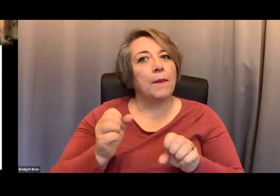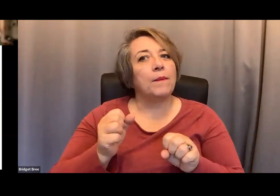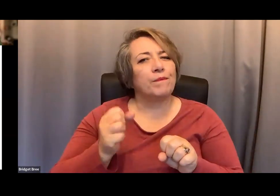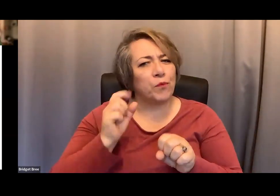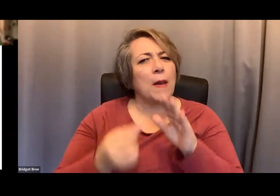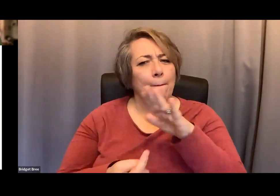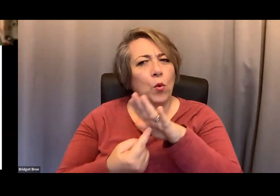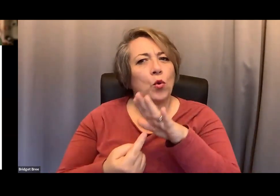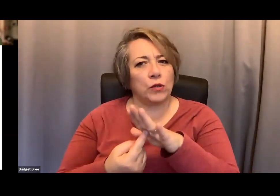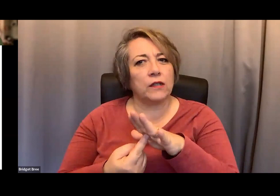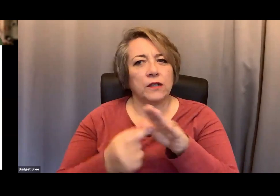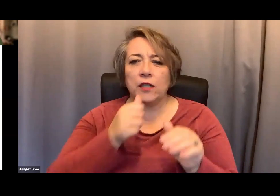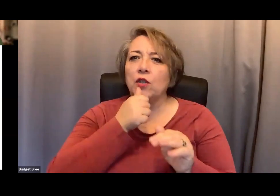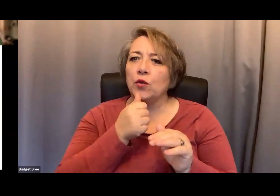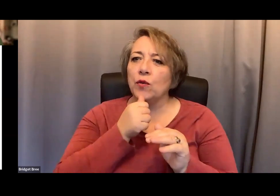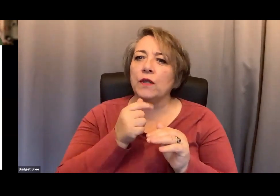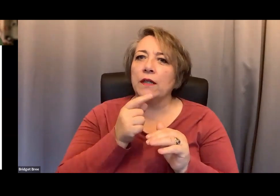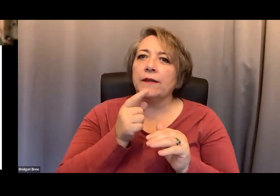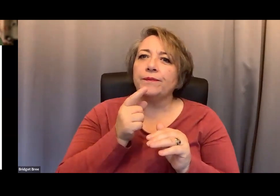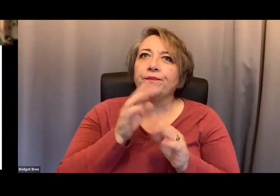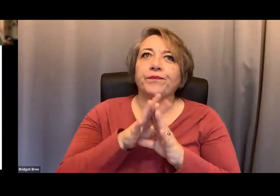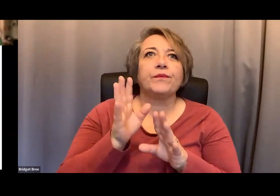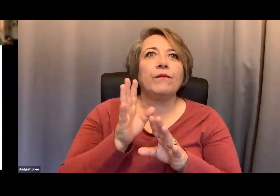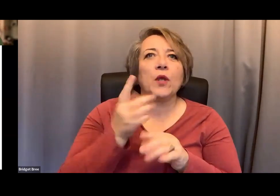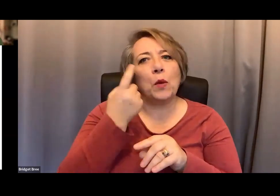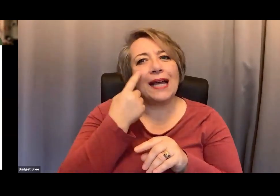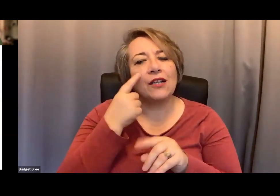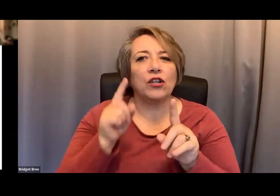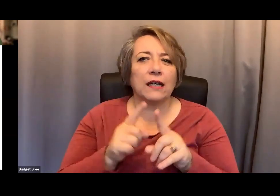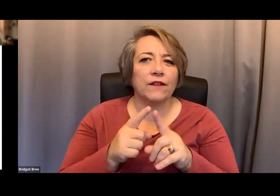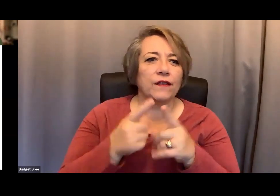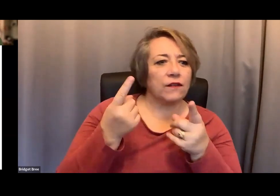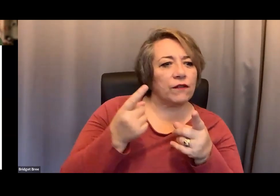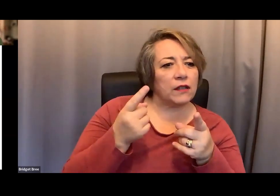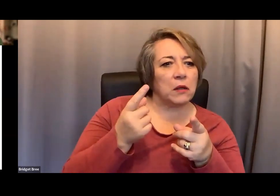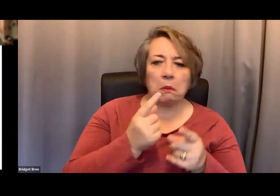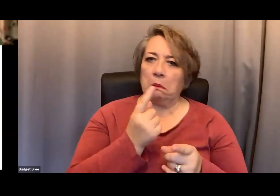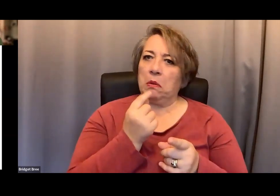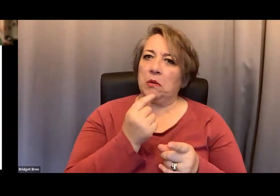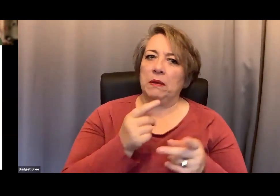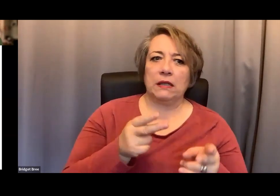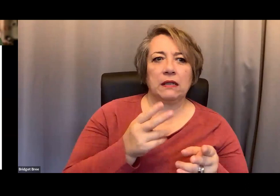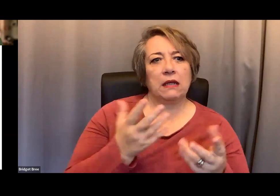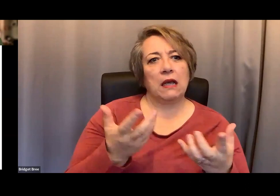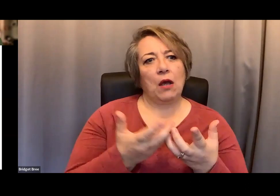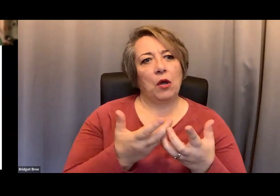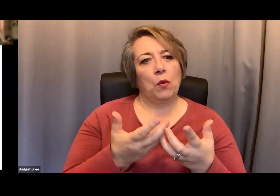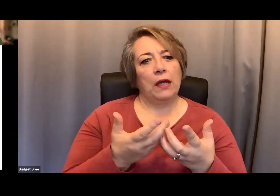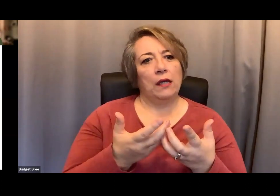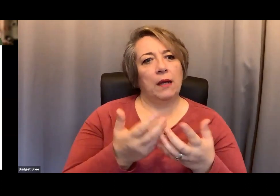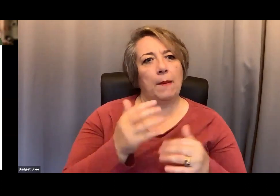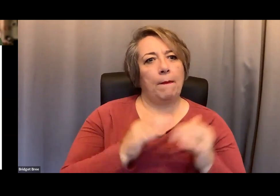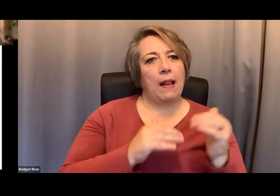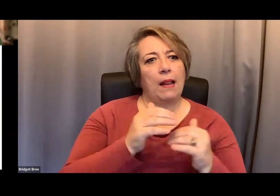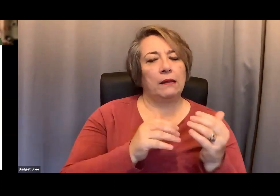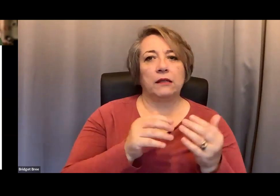we prototyped certain methodologies that could then become everyday practices to support building literacy, participation, and agency